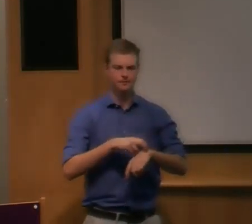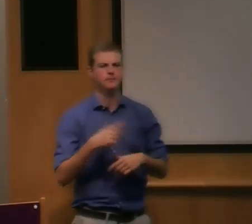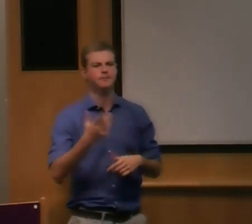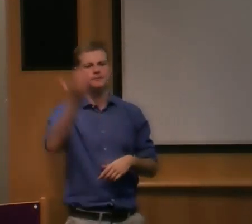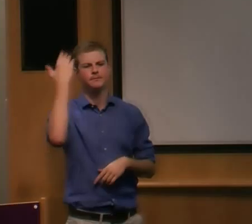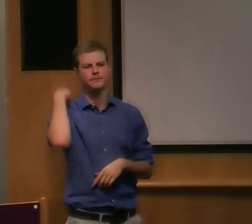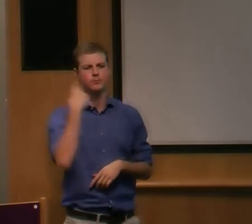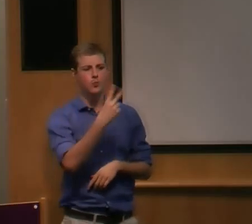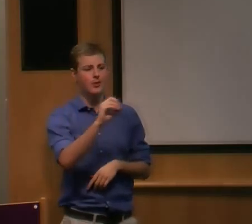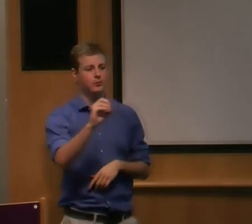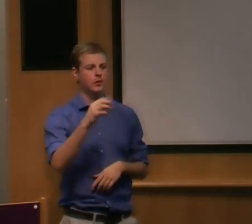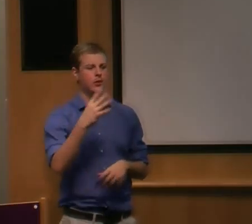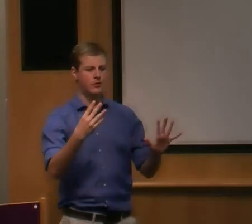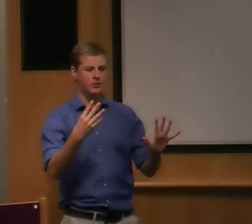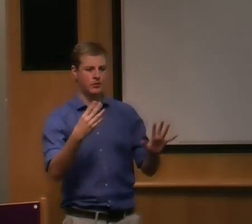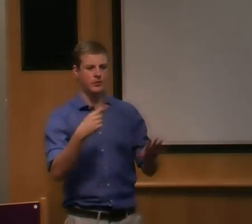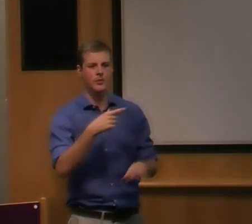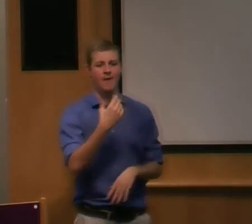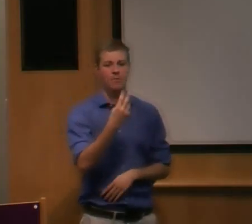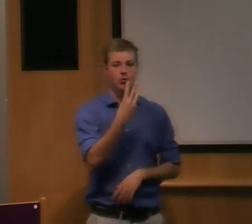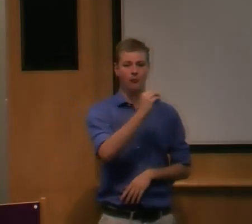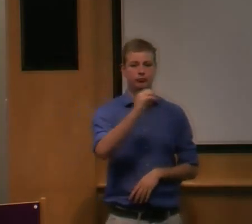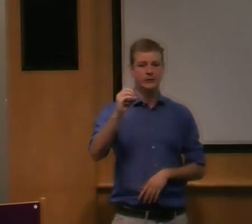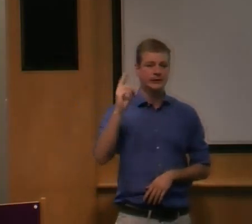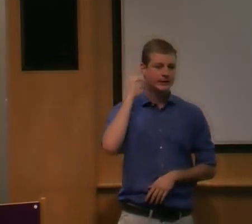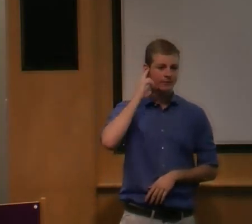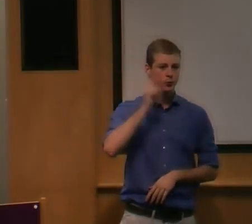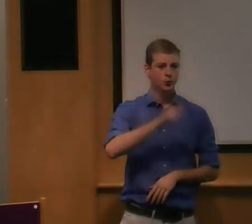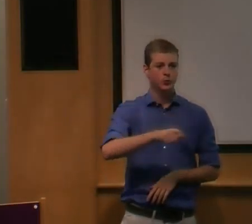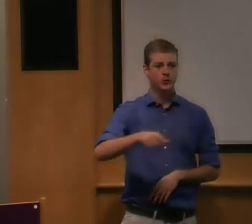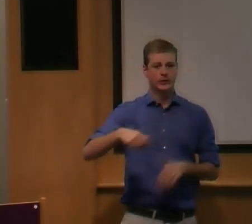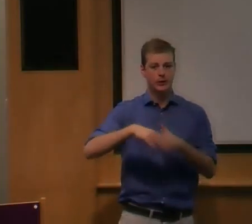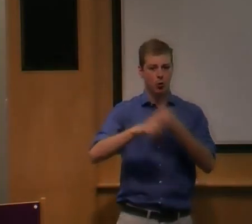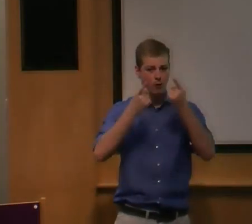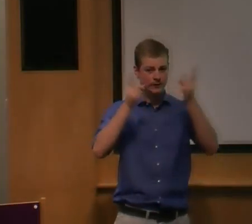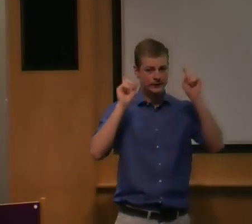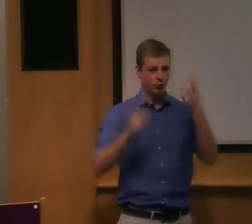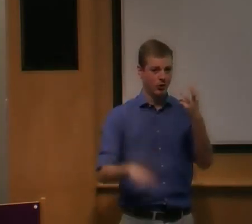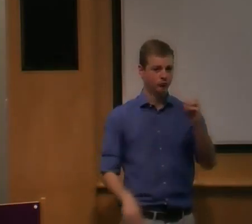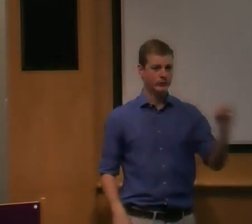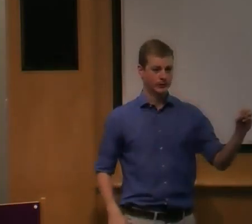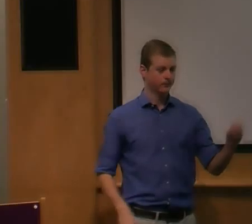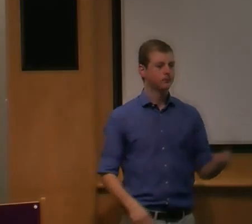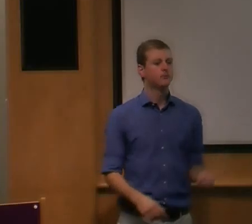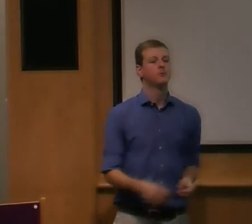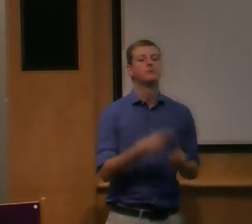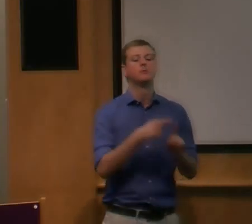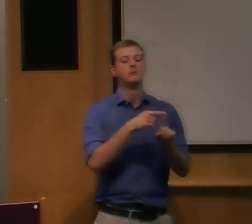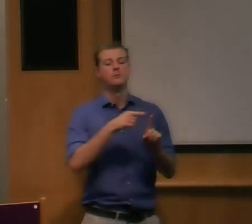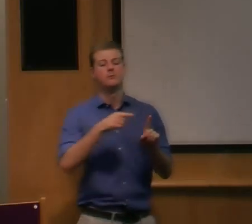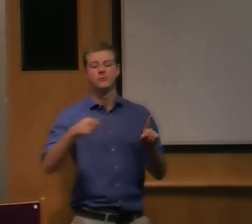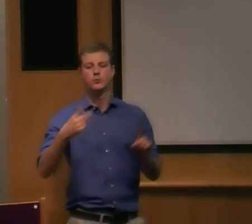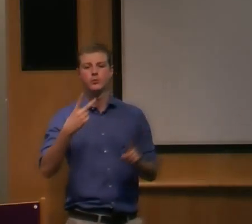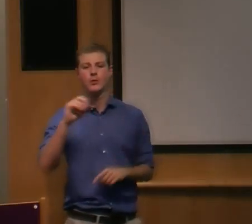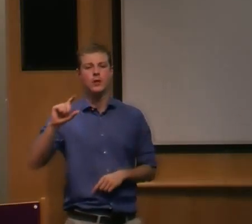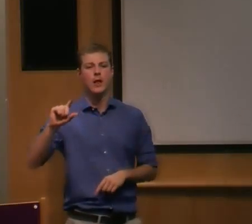students in the United Kingdom. Now, in Northern Ireland in 2009, we had a look, there was 300 deaf